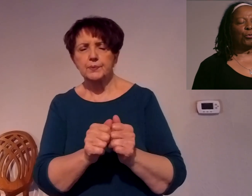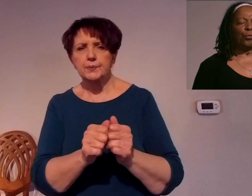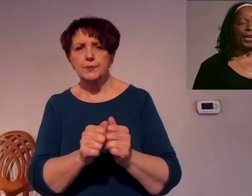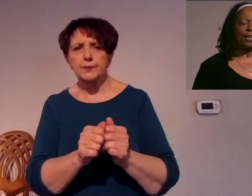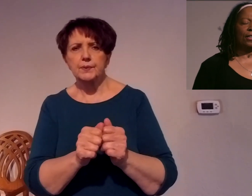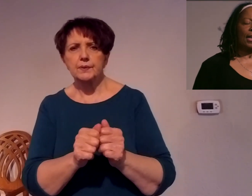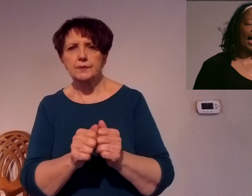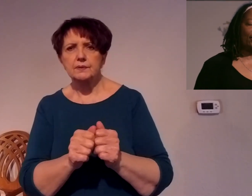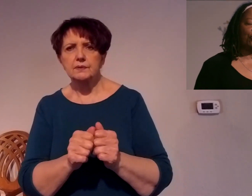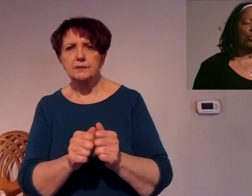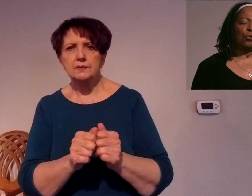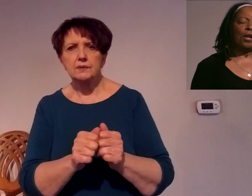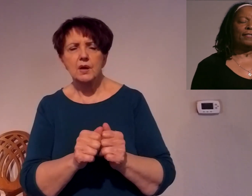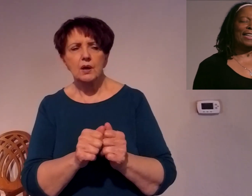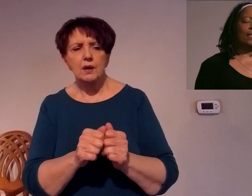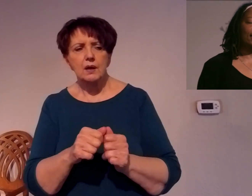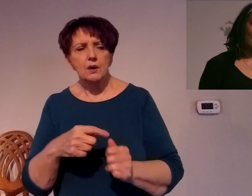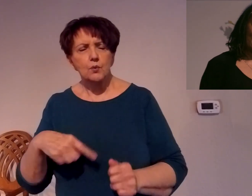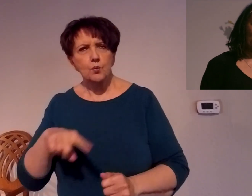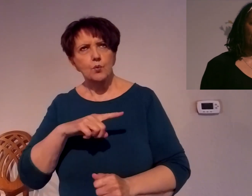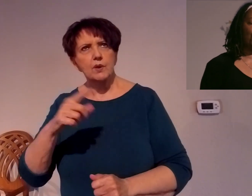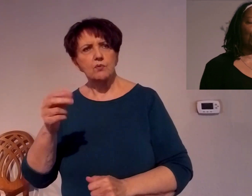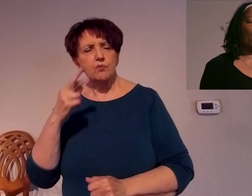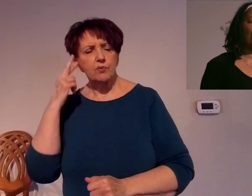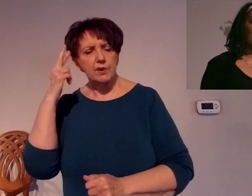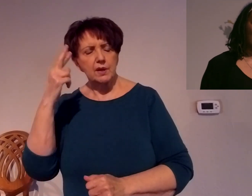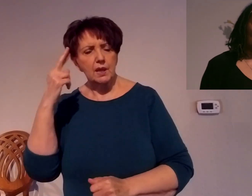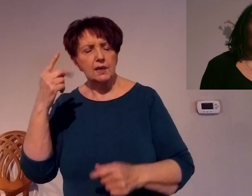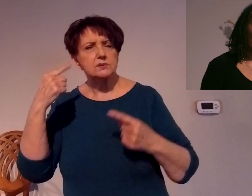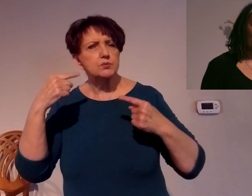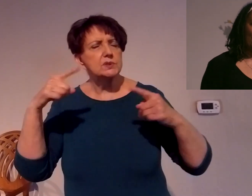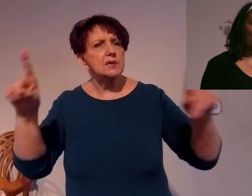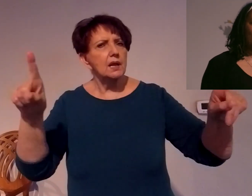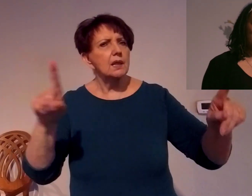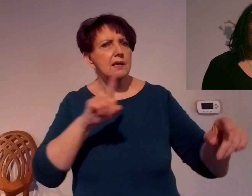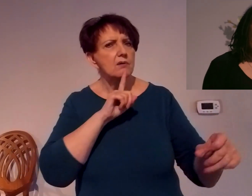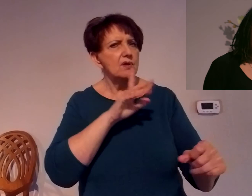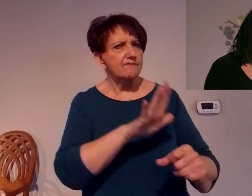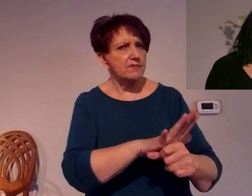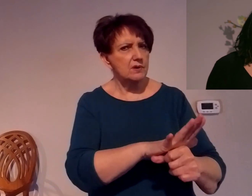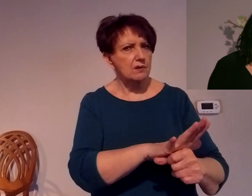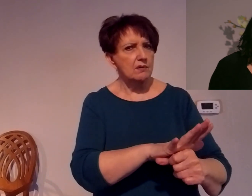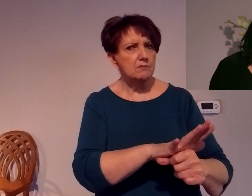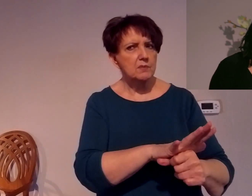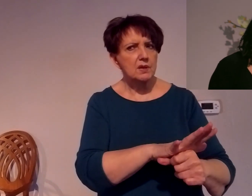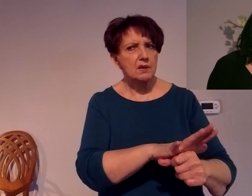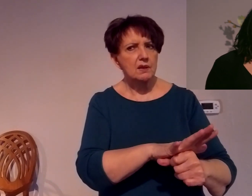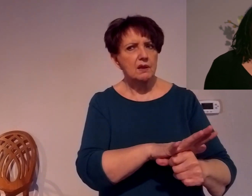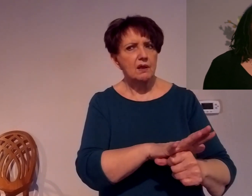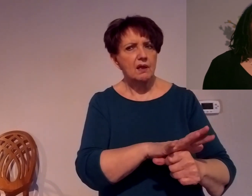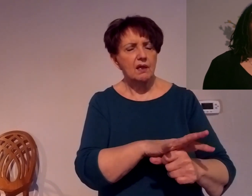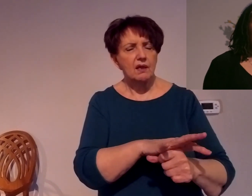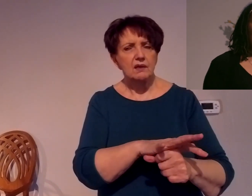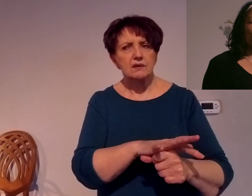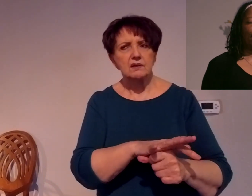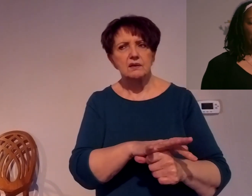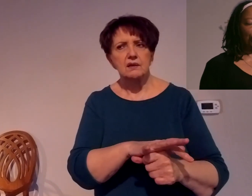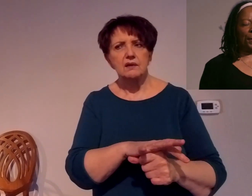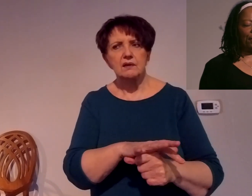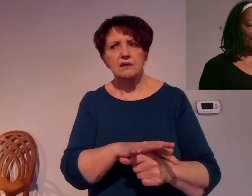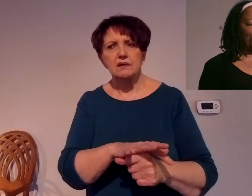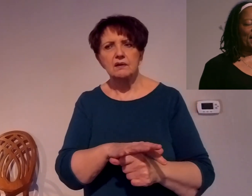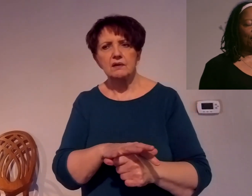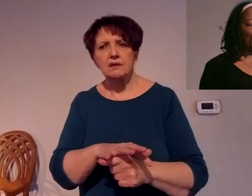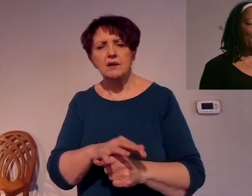allows us to realize, to declare, to affirm that which we